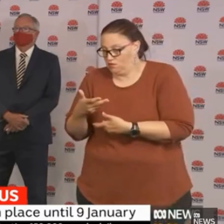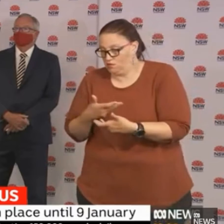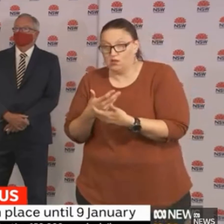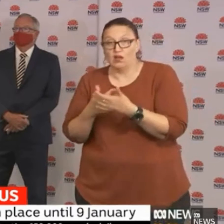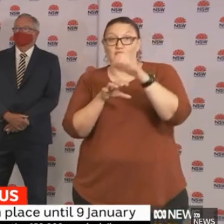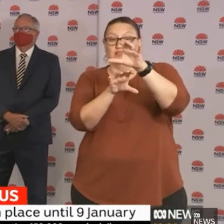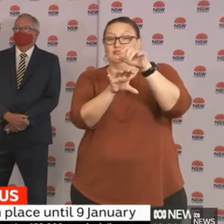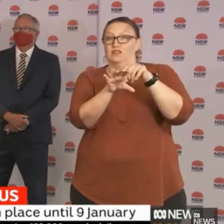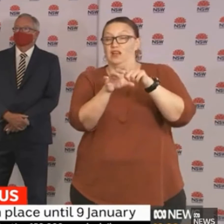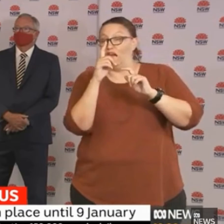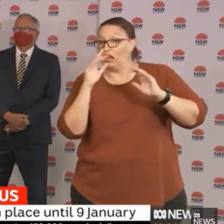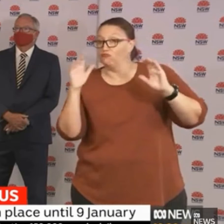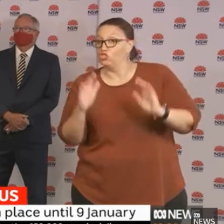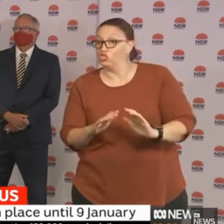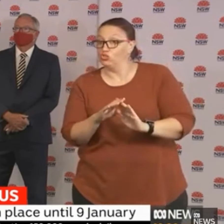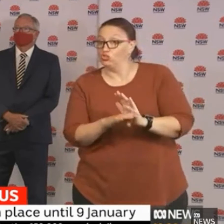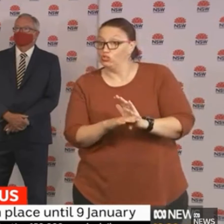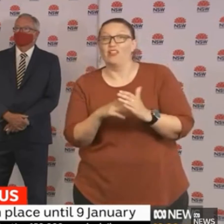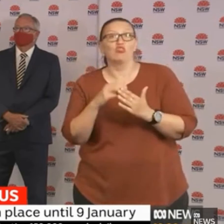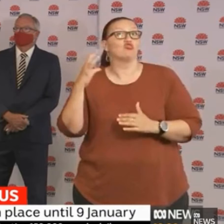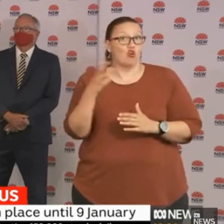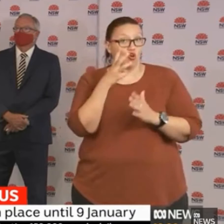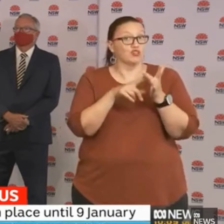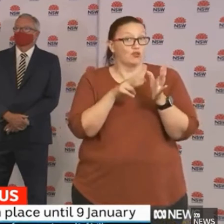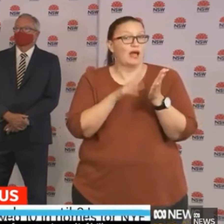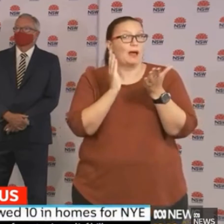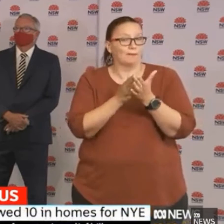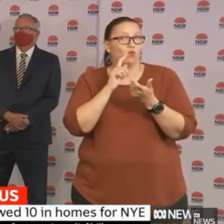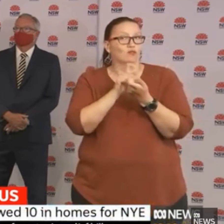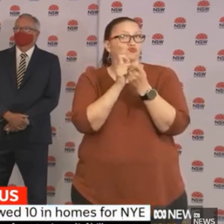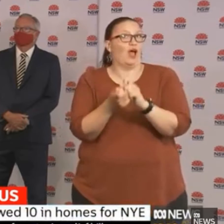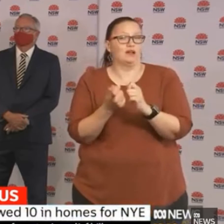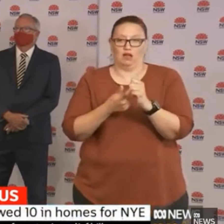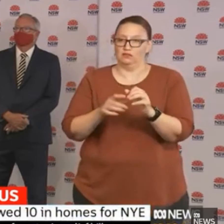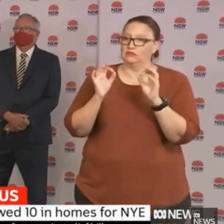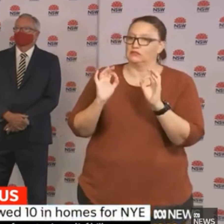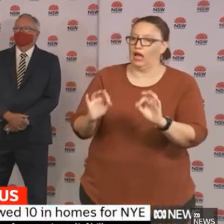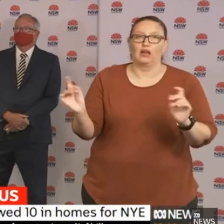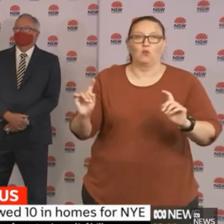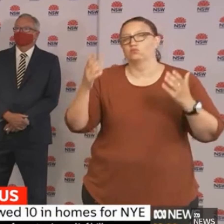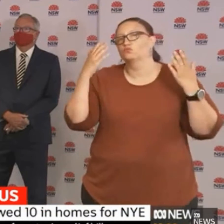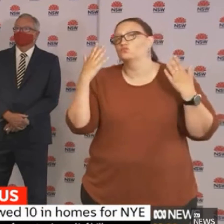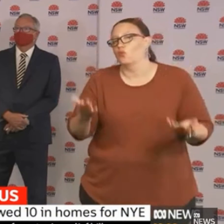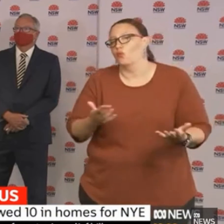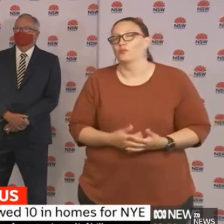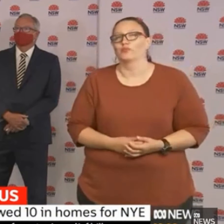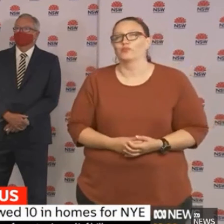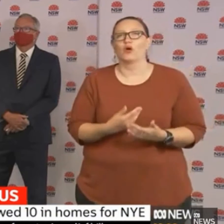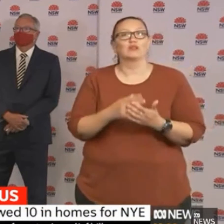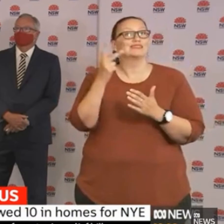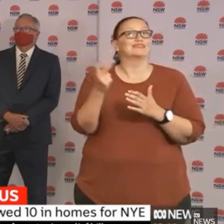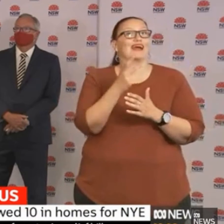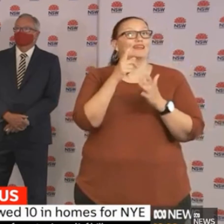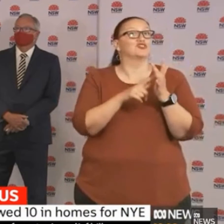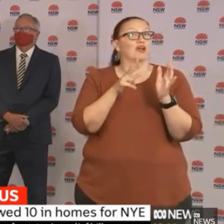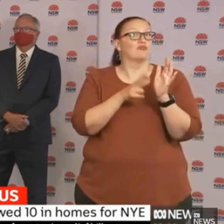ease restrictions. There will be an easing of restrictions from the 3rd, but what that looks like is yet to be determined, and we'll know on the morning of the 2nd what the 3rd